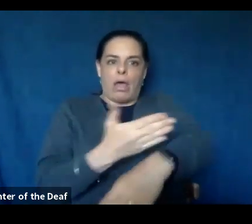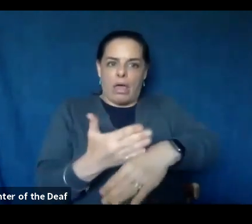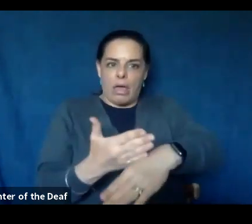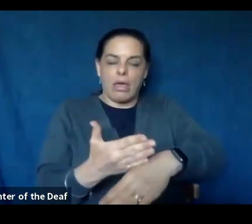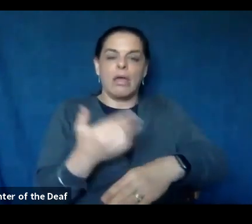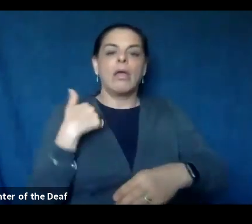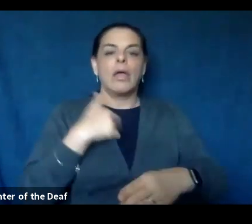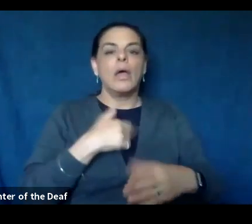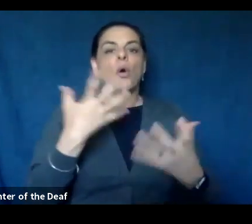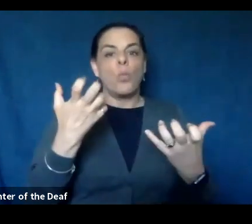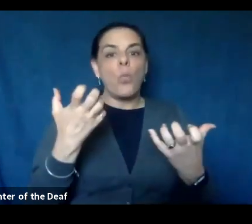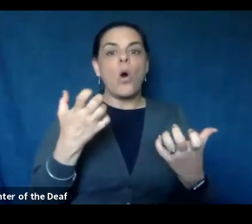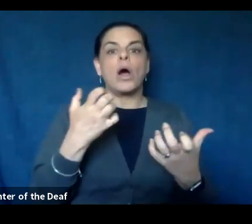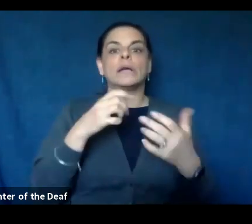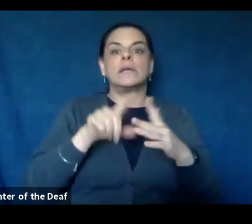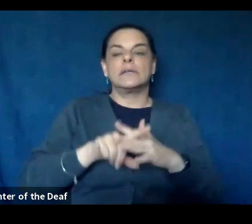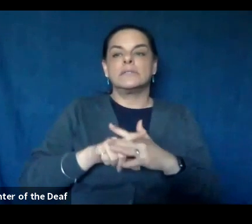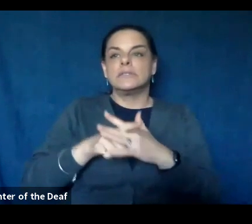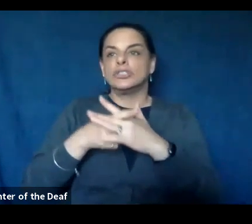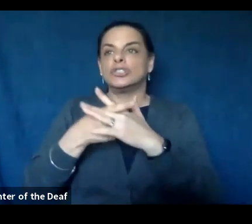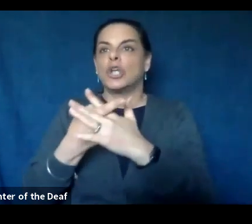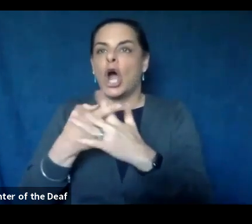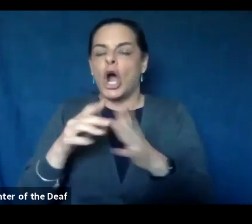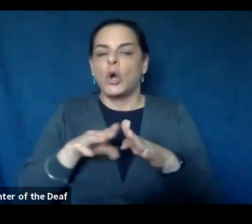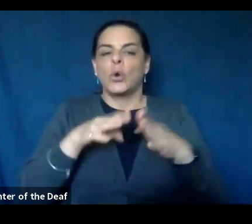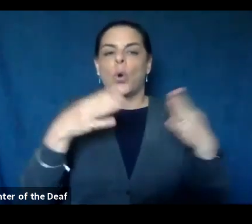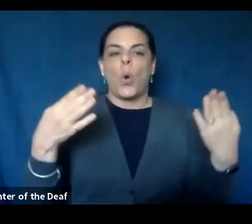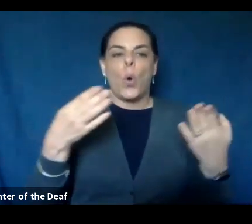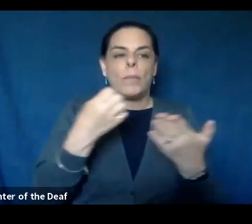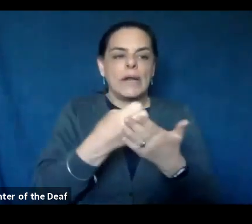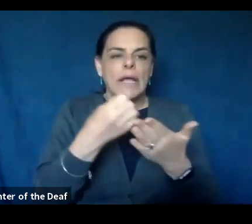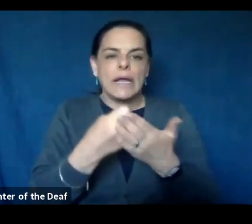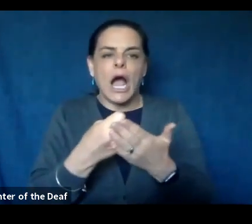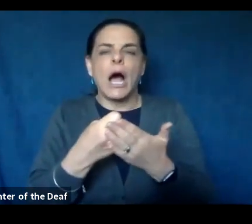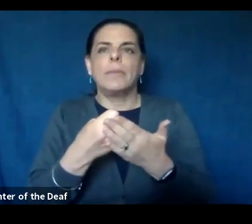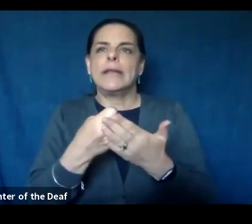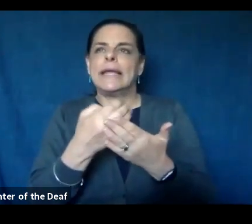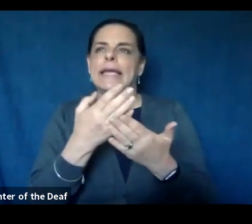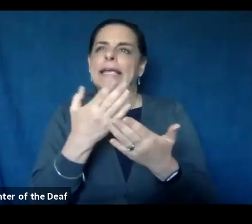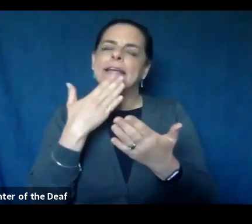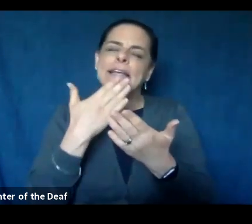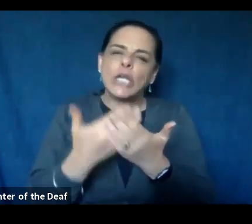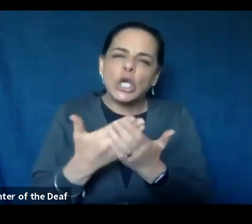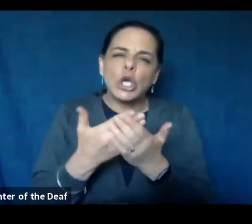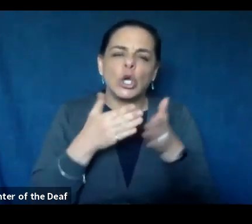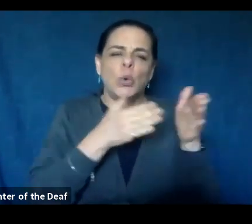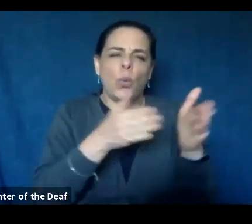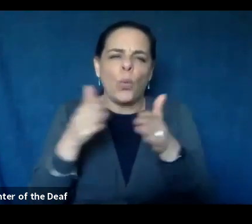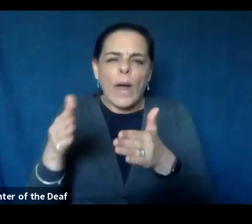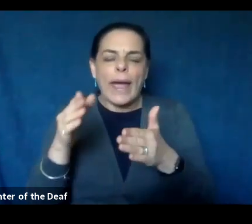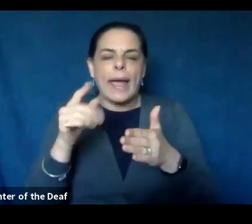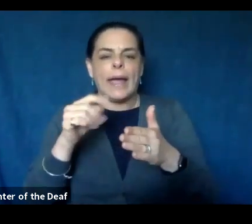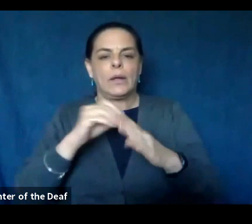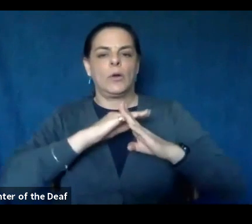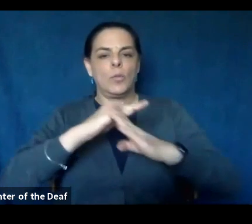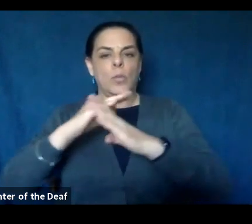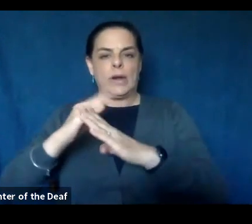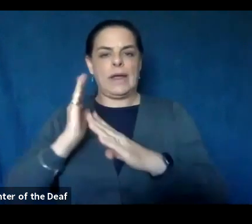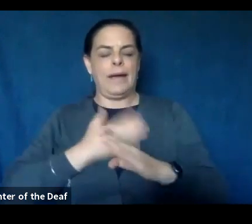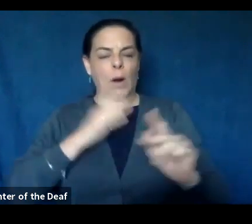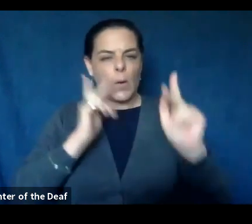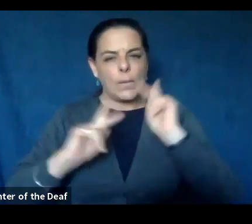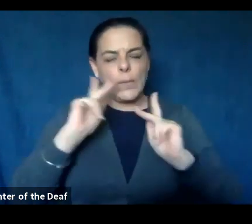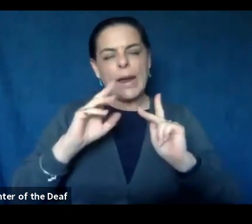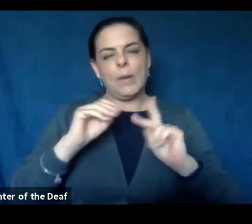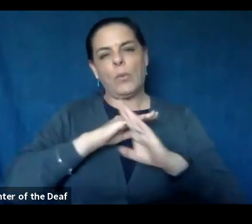to re-enter and reopen the economy in a really thoughtful way that can help protect our citizens and our